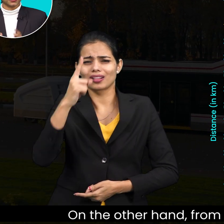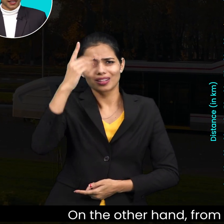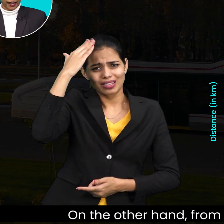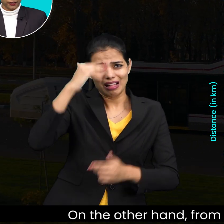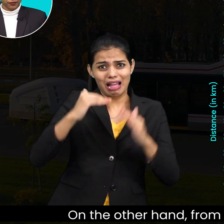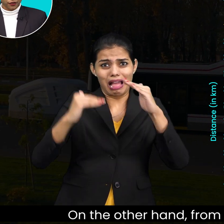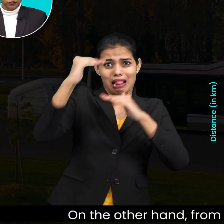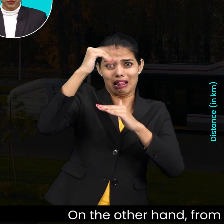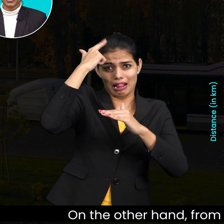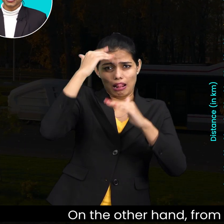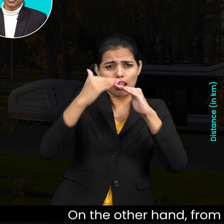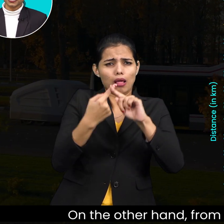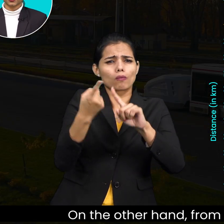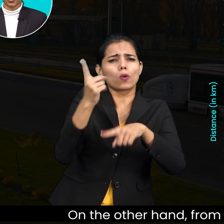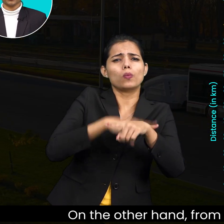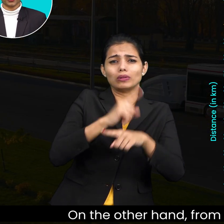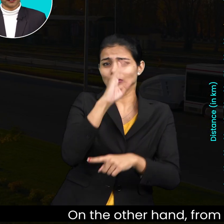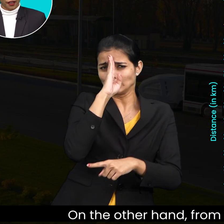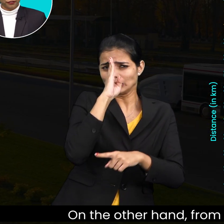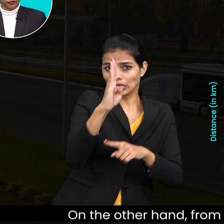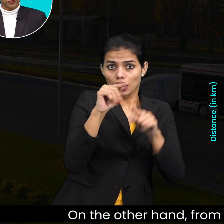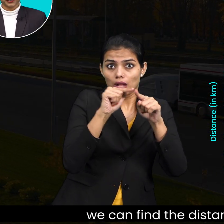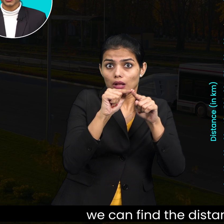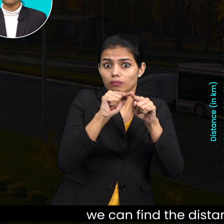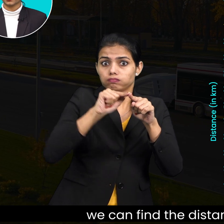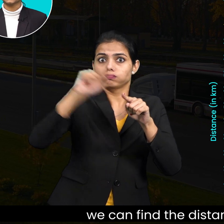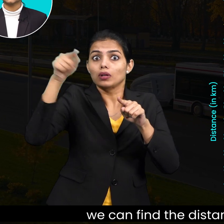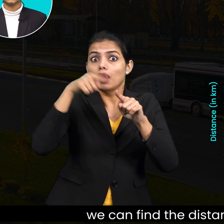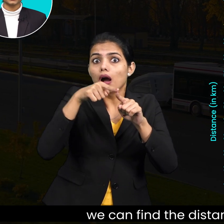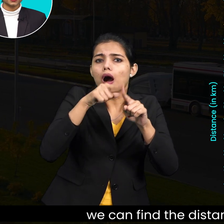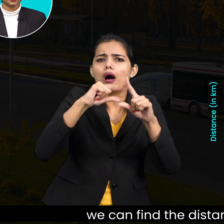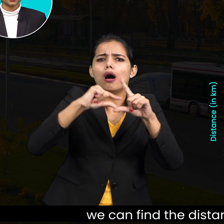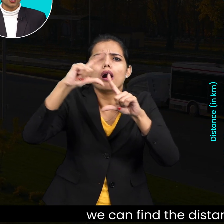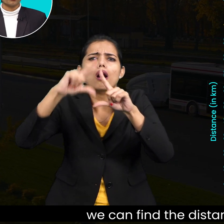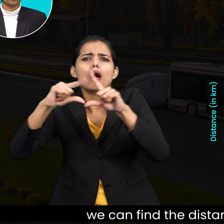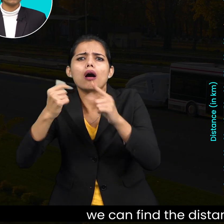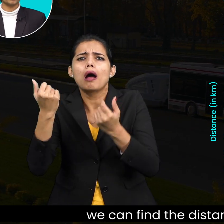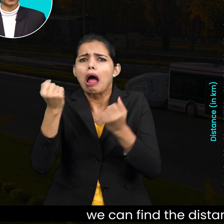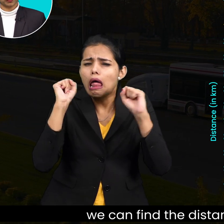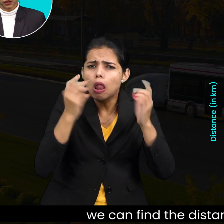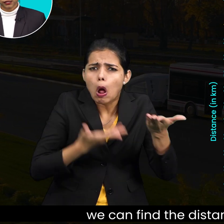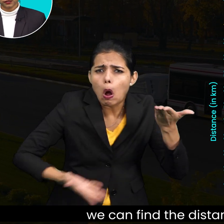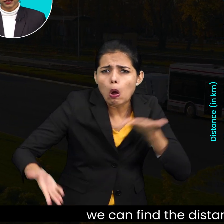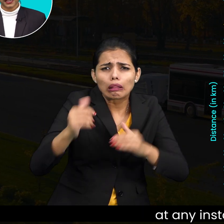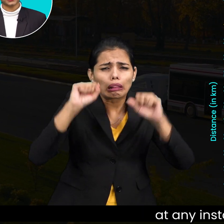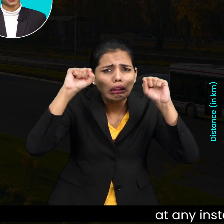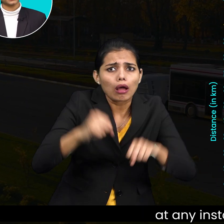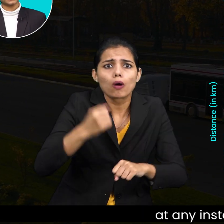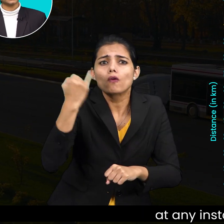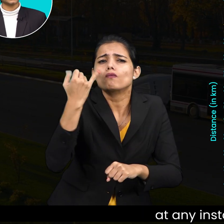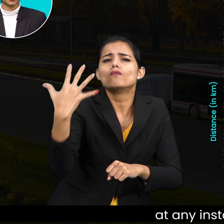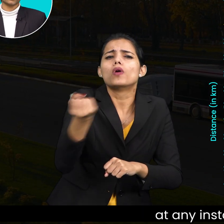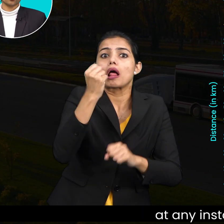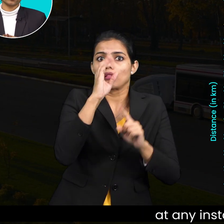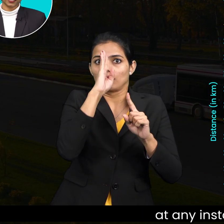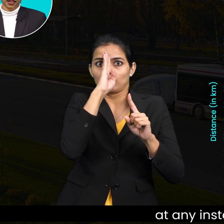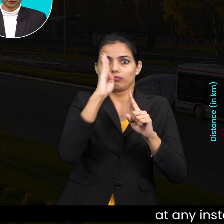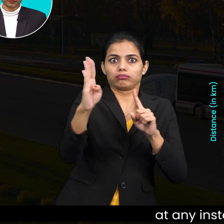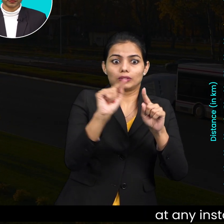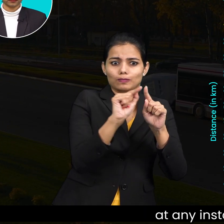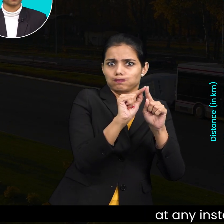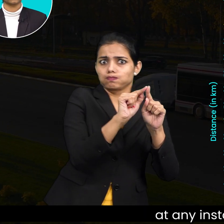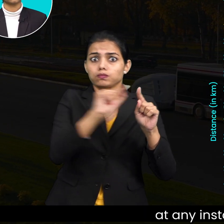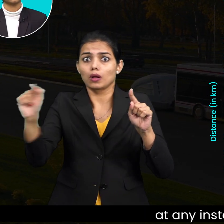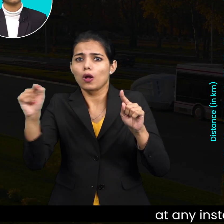On the other hand, from the distance time graph, we can find the distance moved by the bus at any instant of